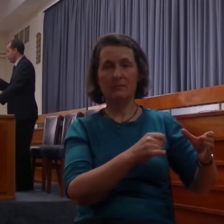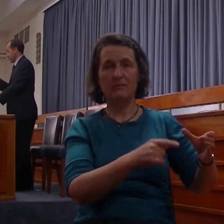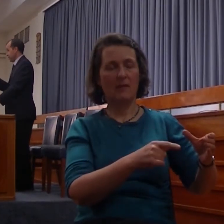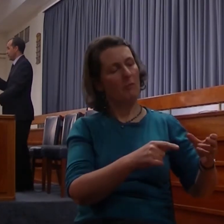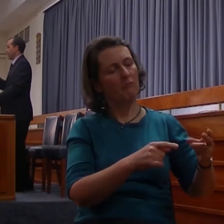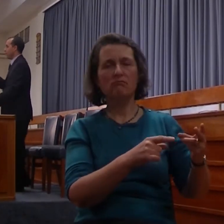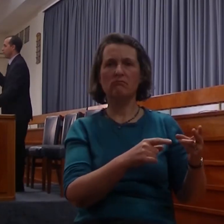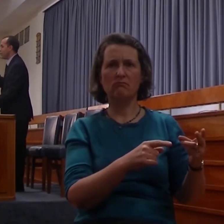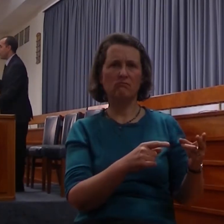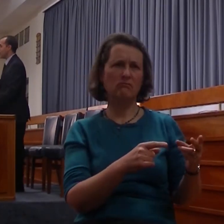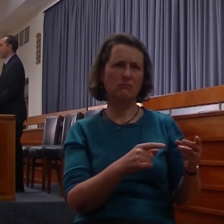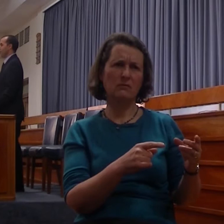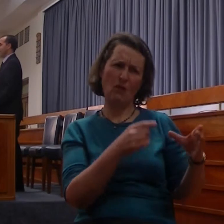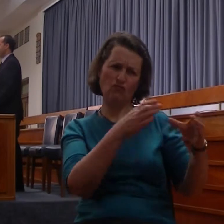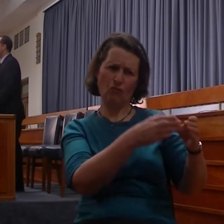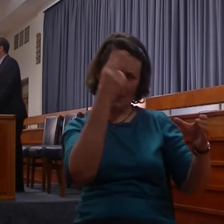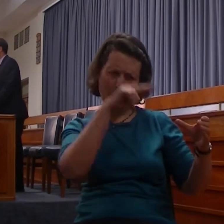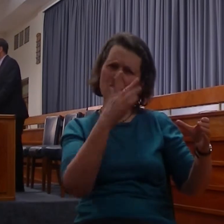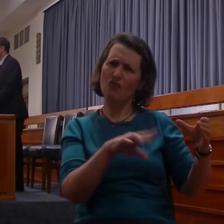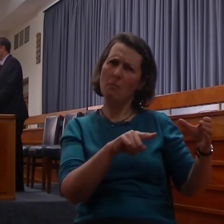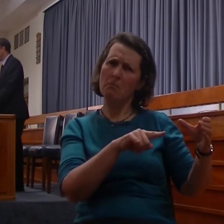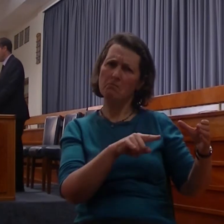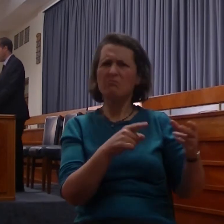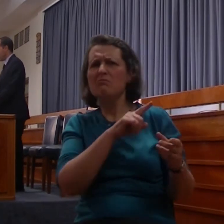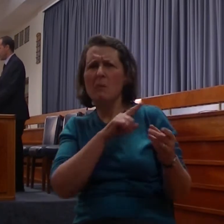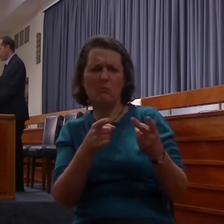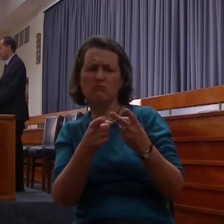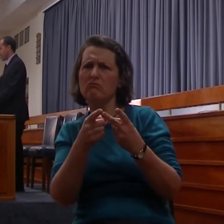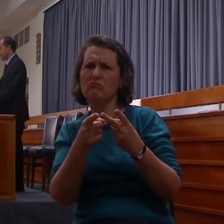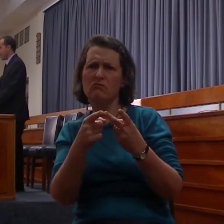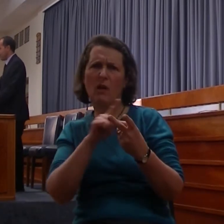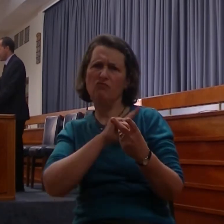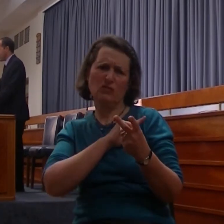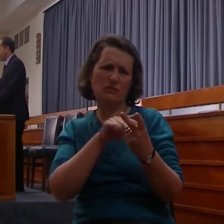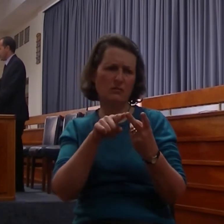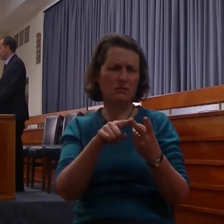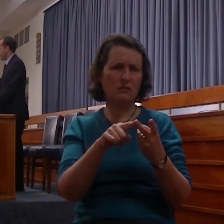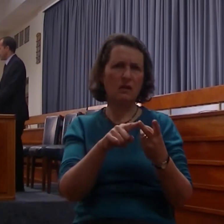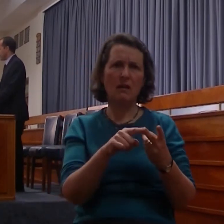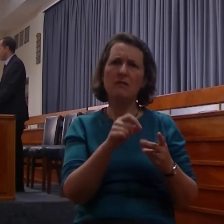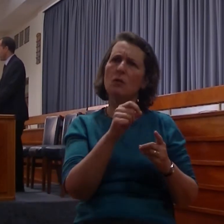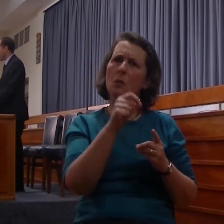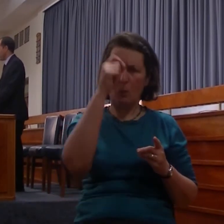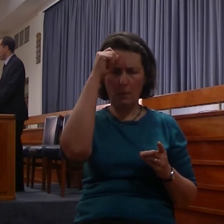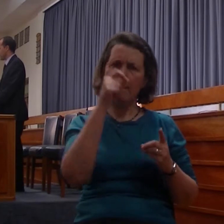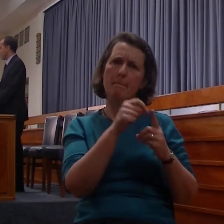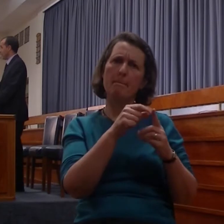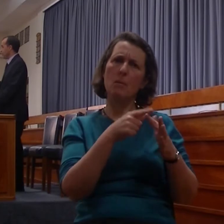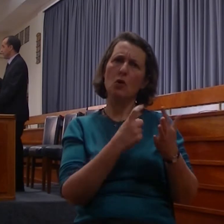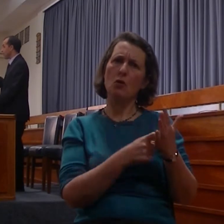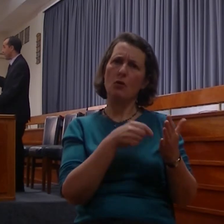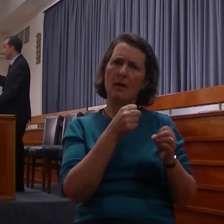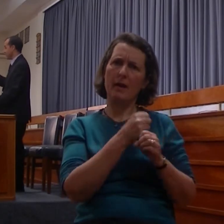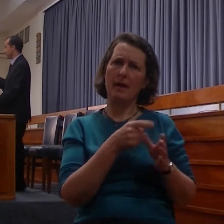name from him. This is just one option. But the second option, we know from the